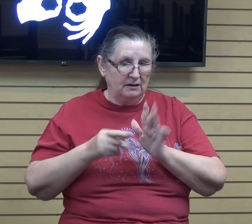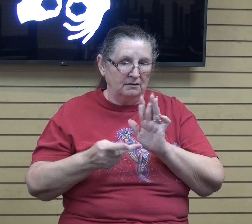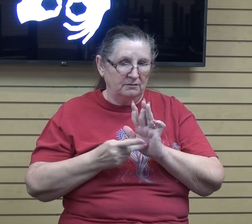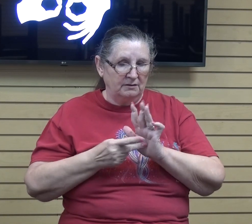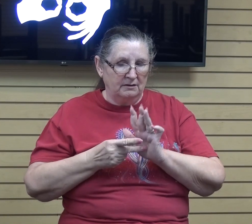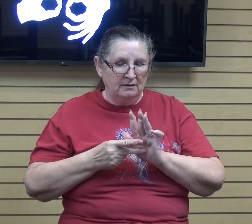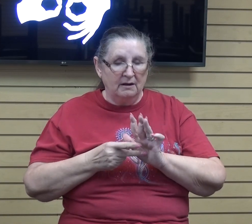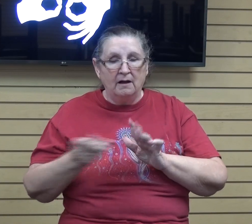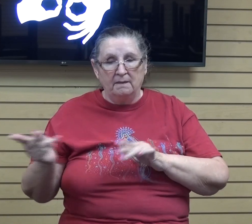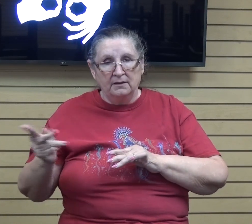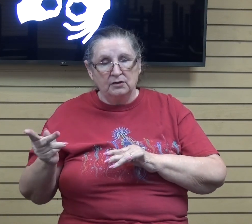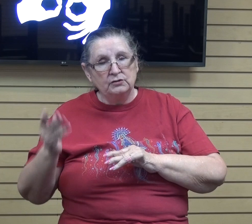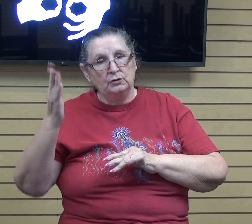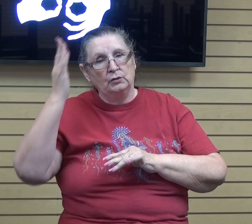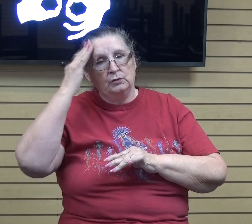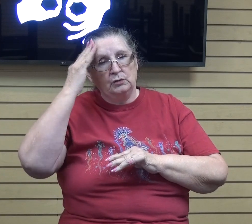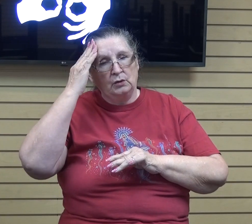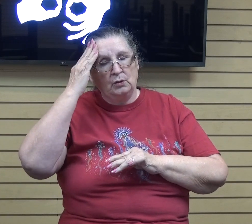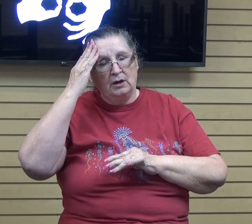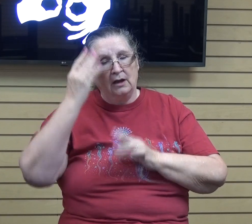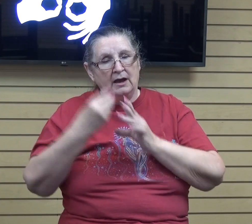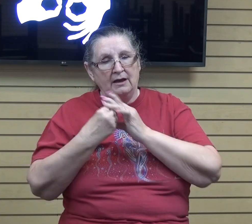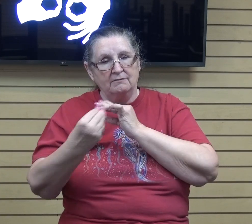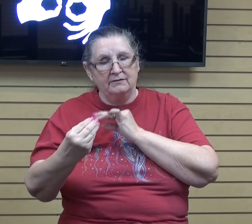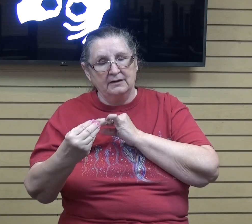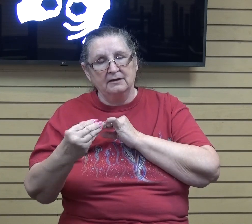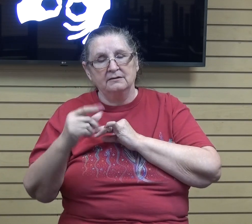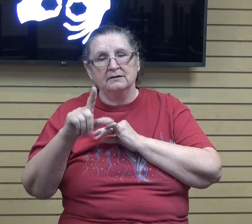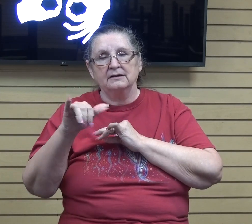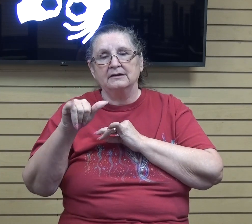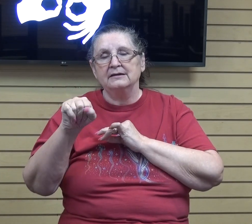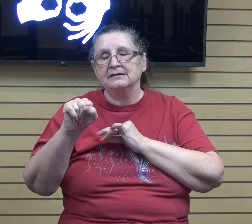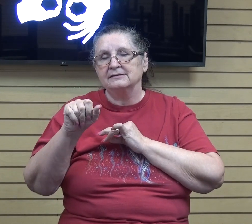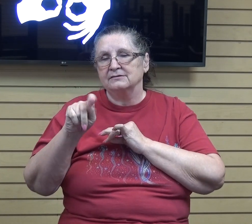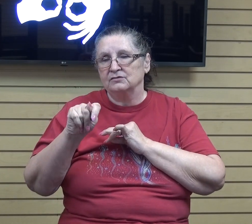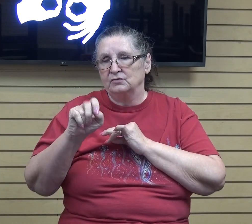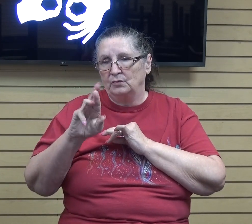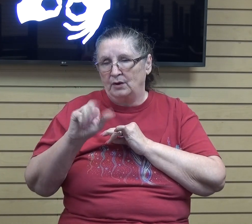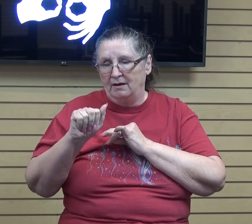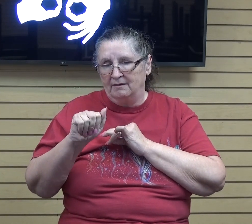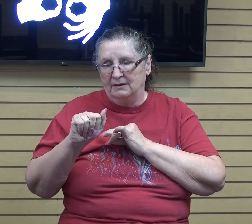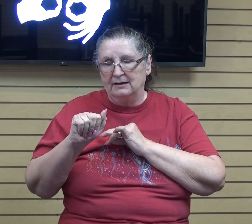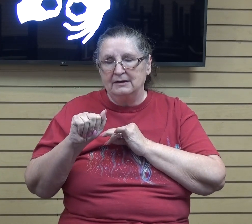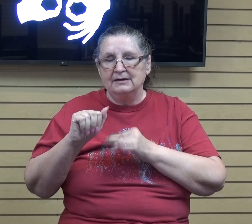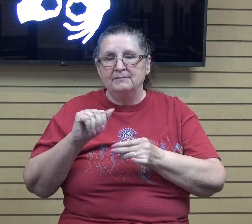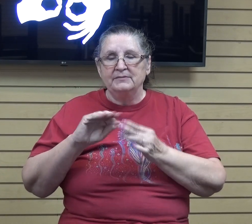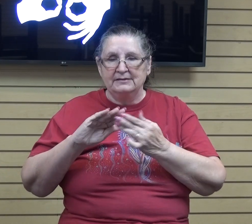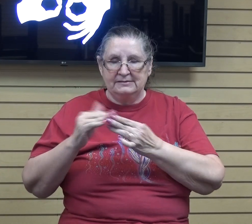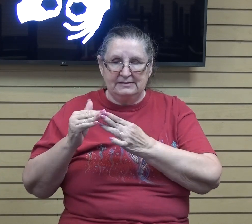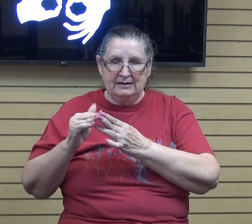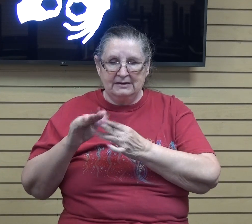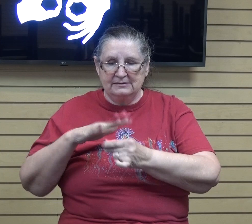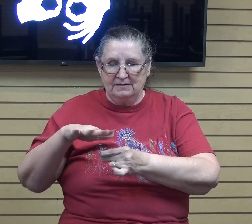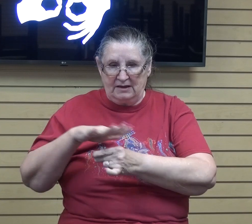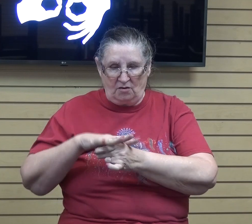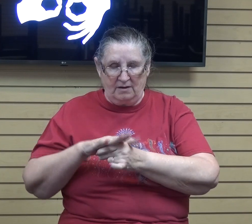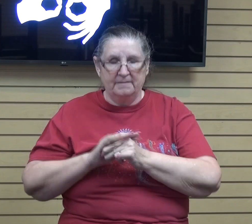of it and fled to Lystra and Derbe, cities of Lycaonia, and to the surrounding region, and they